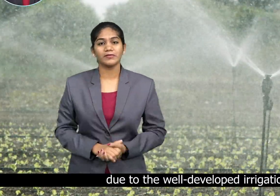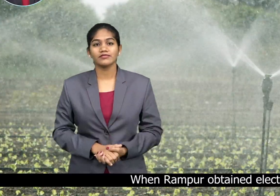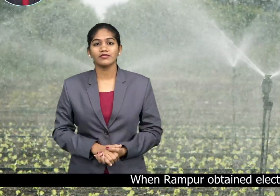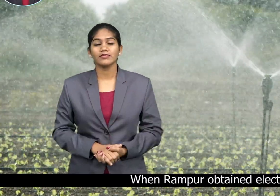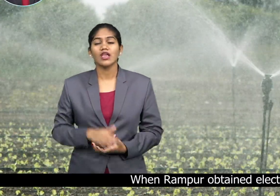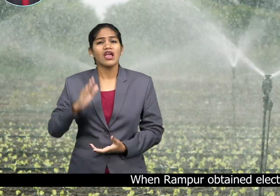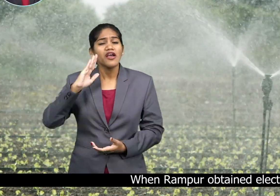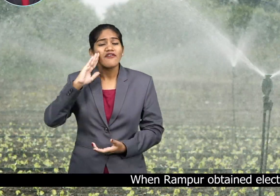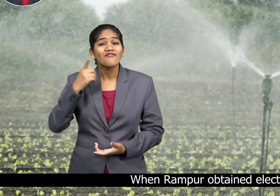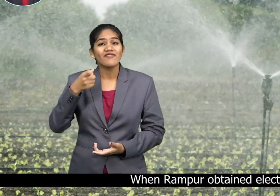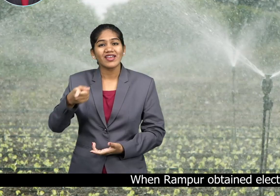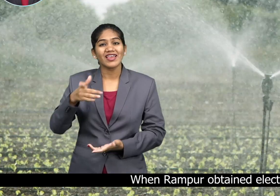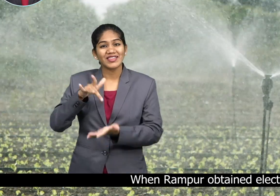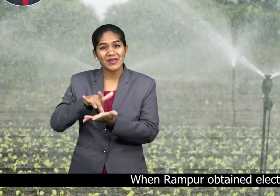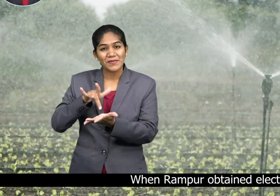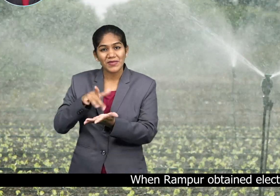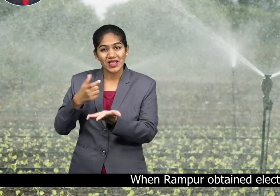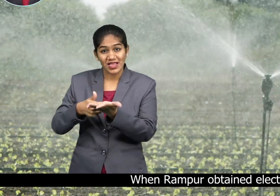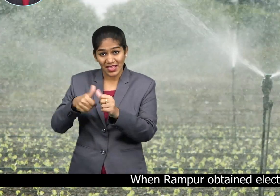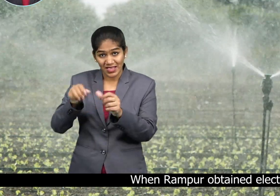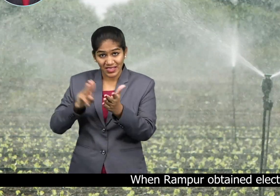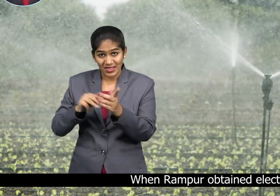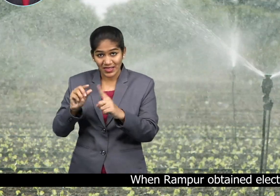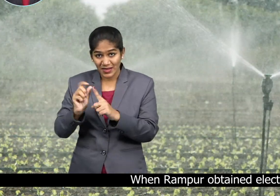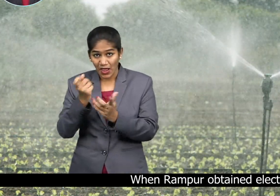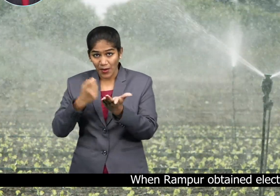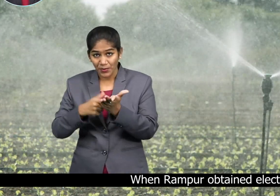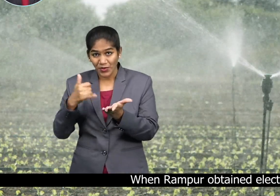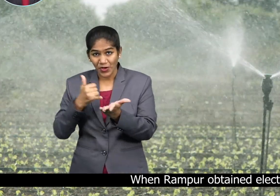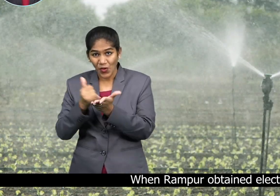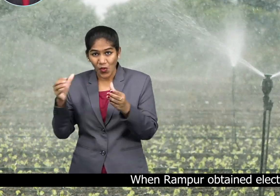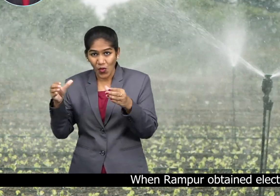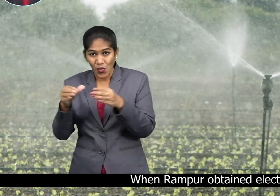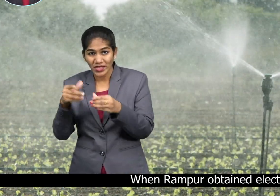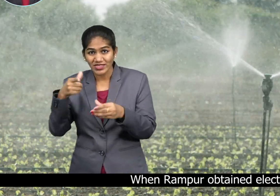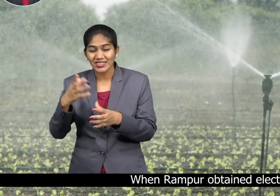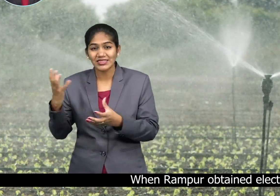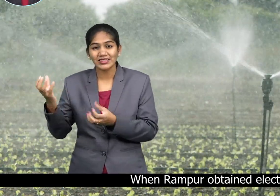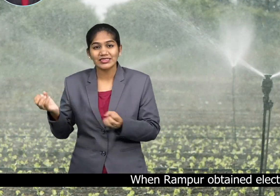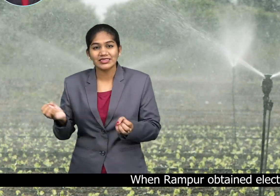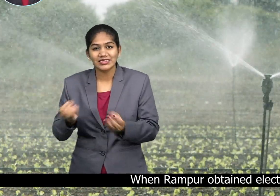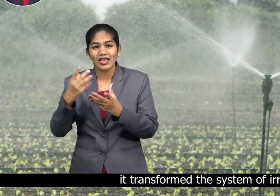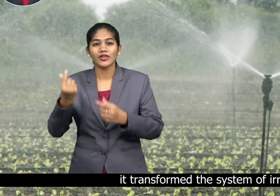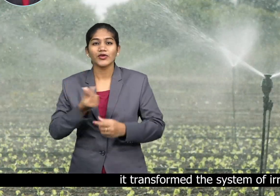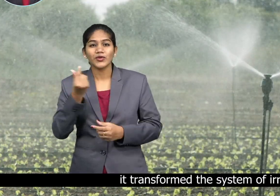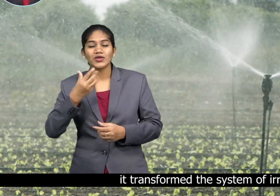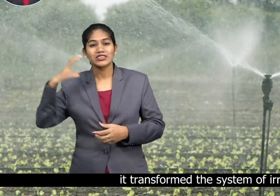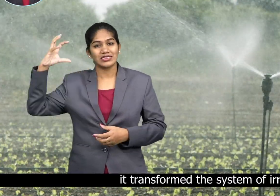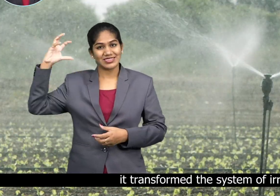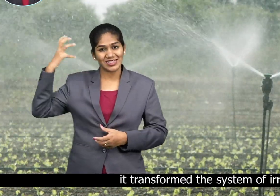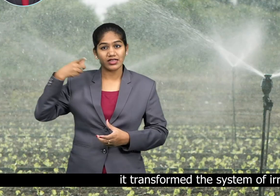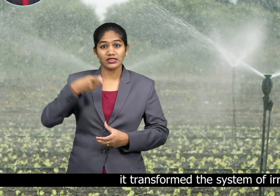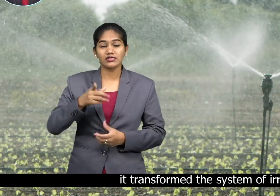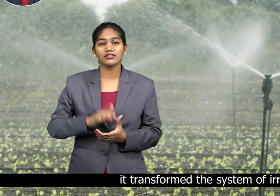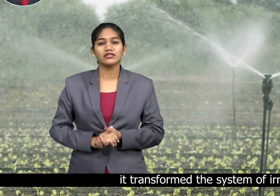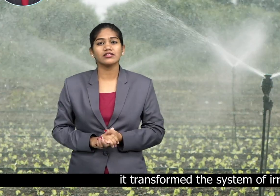When Rampur obtained electricity, it transformed the system of